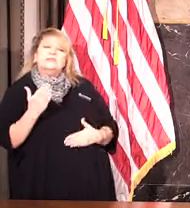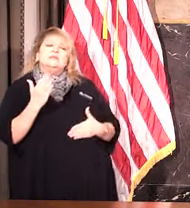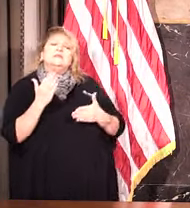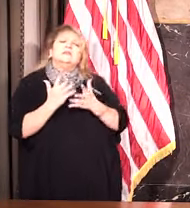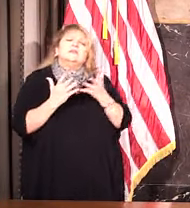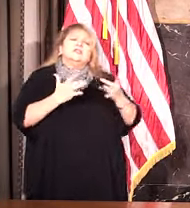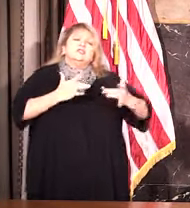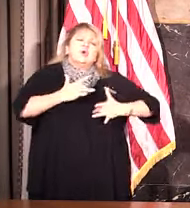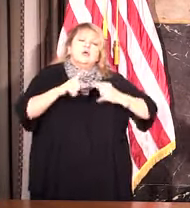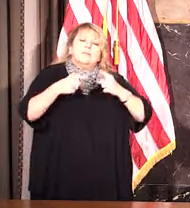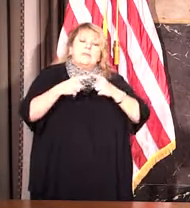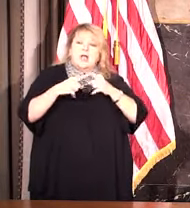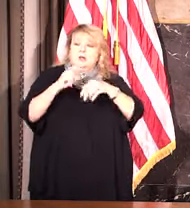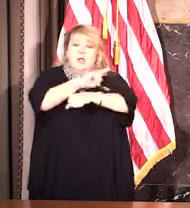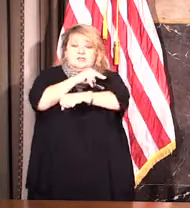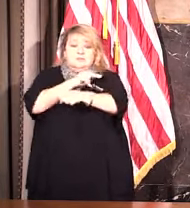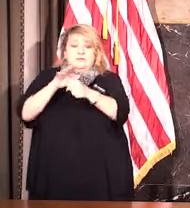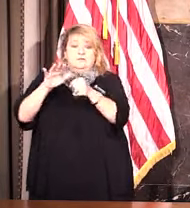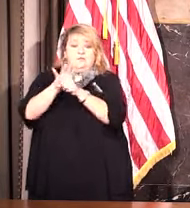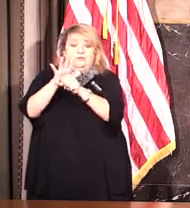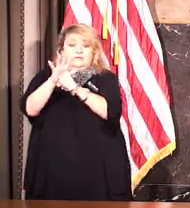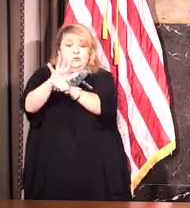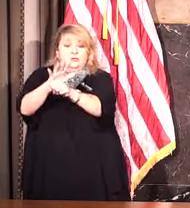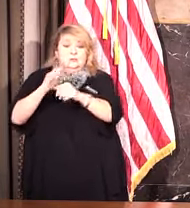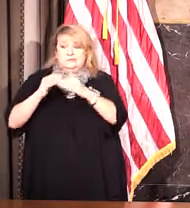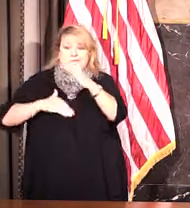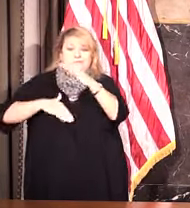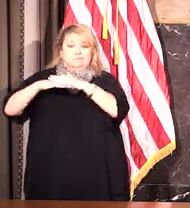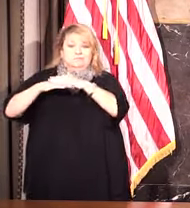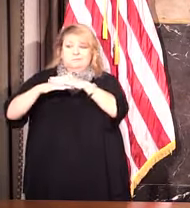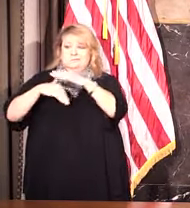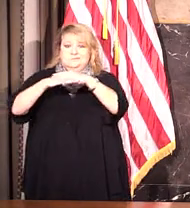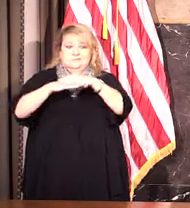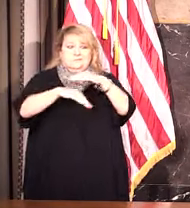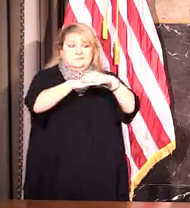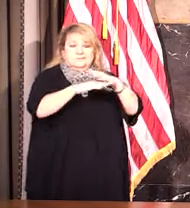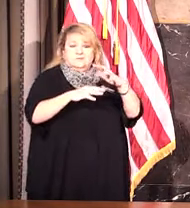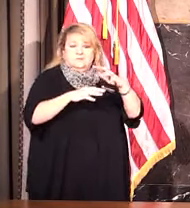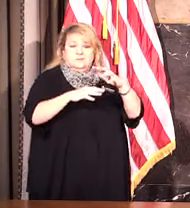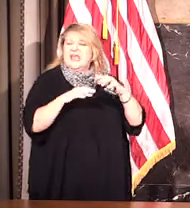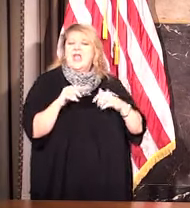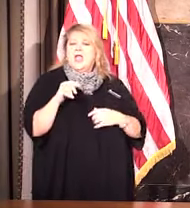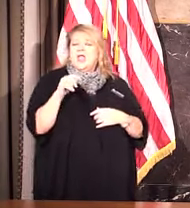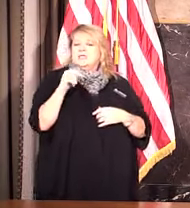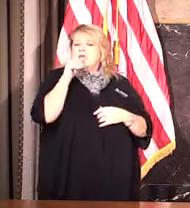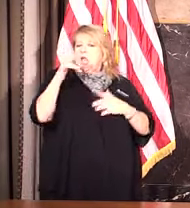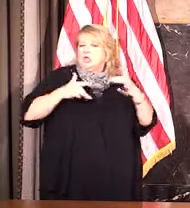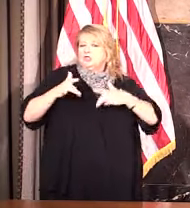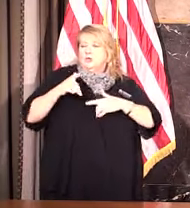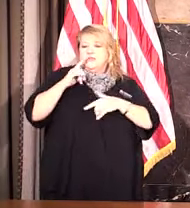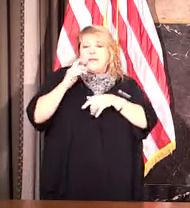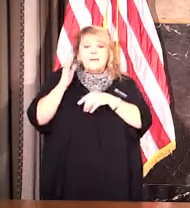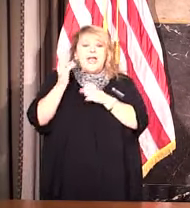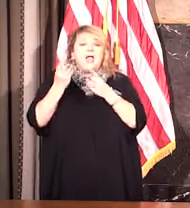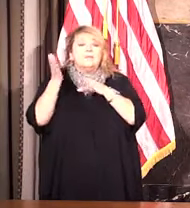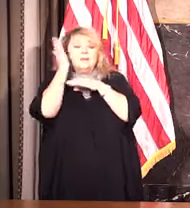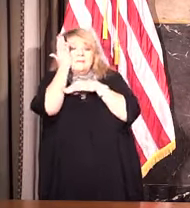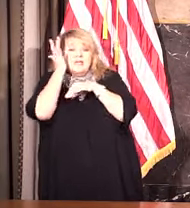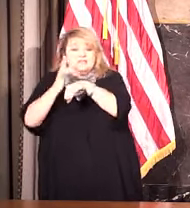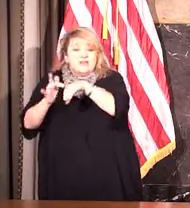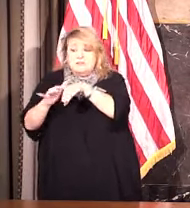about capacity. The concern doesn't revolve so much around beds, although we keep a close eye on